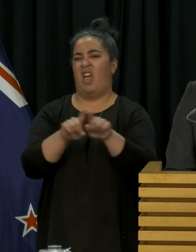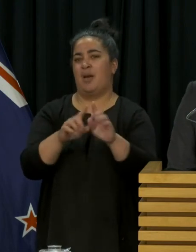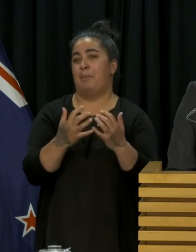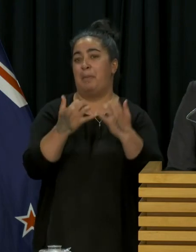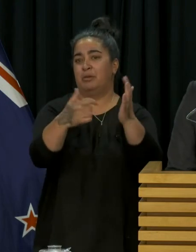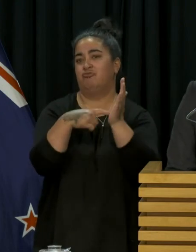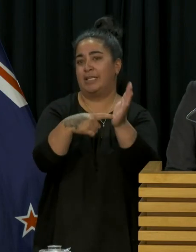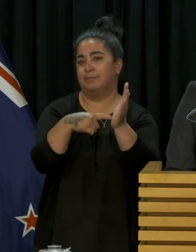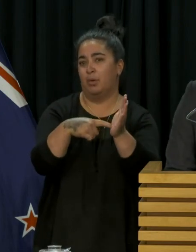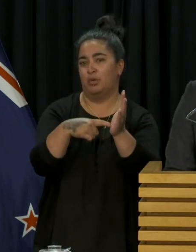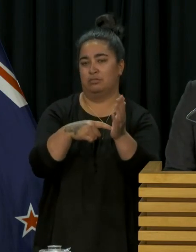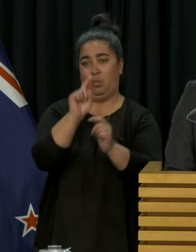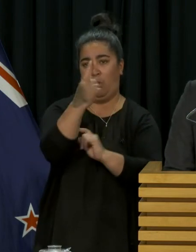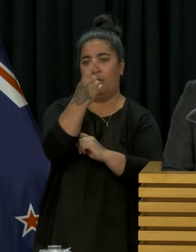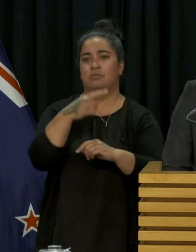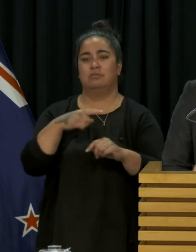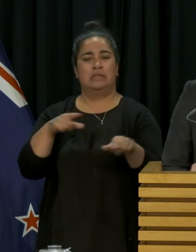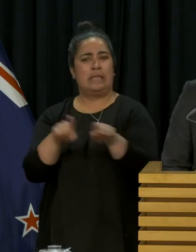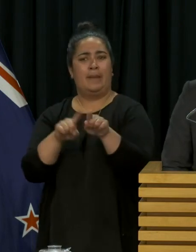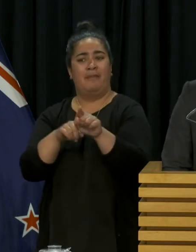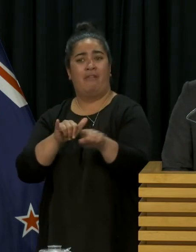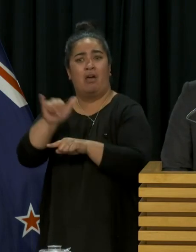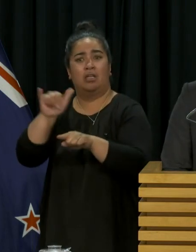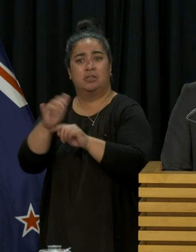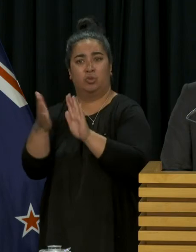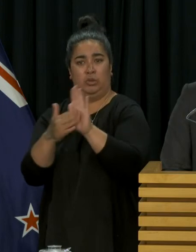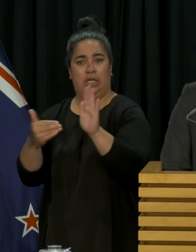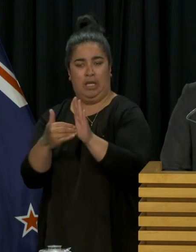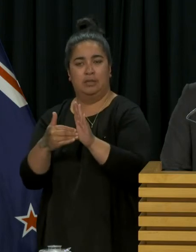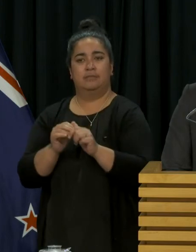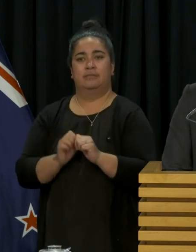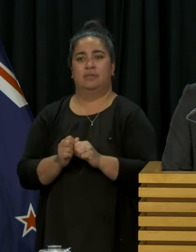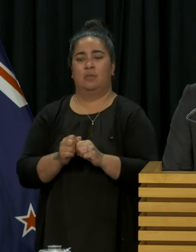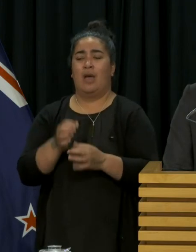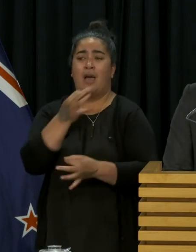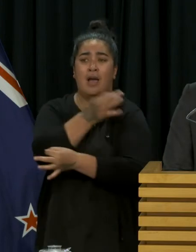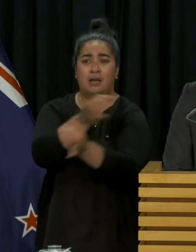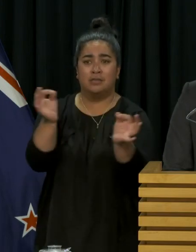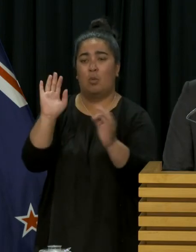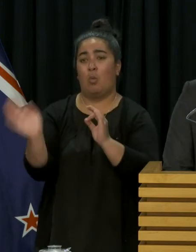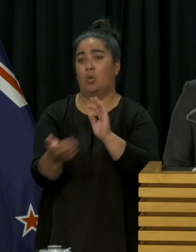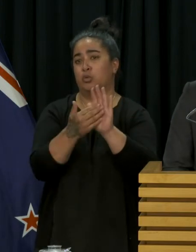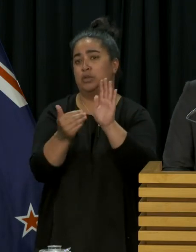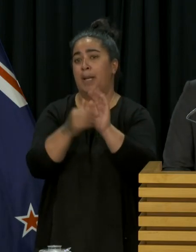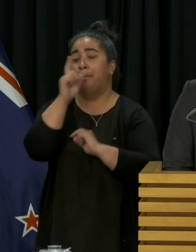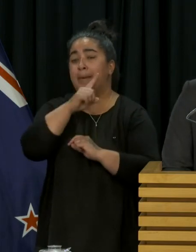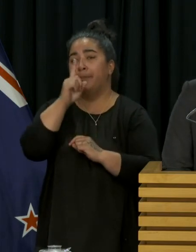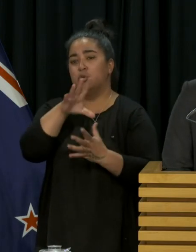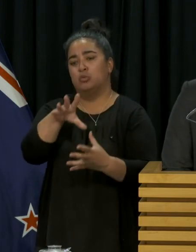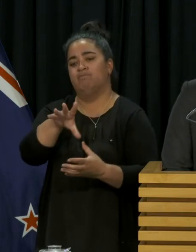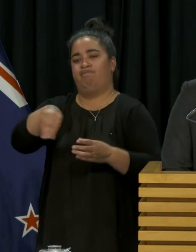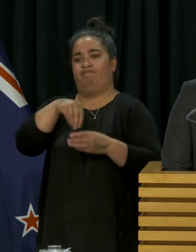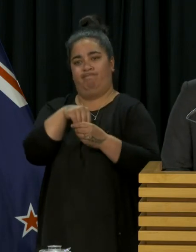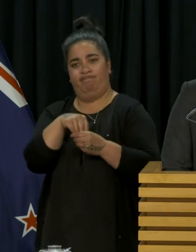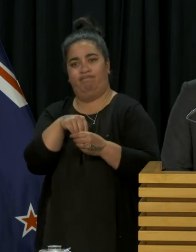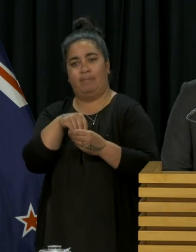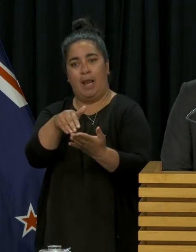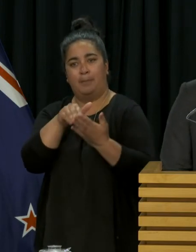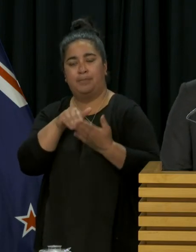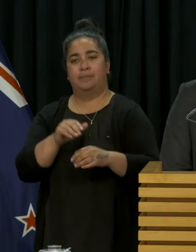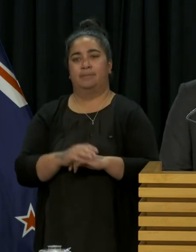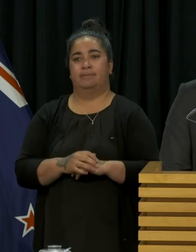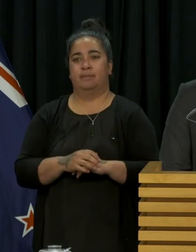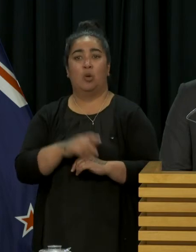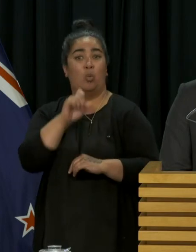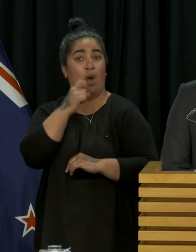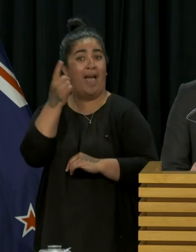planes throughout New Zealand. So we're asking every New Zealander to continue to play their part. We will be looking at whether mask